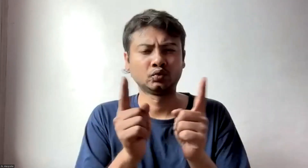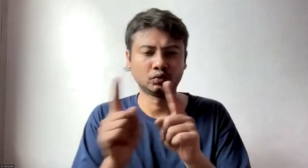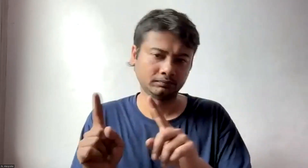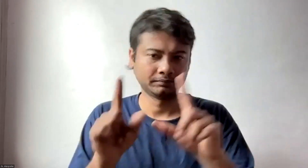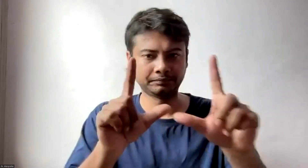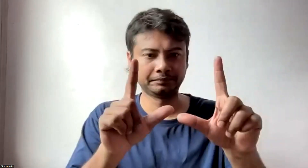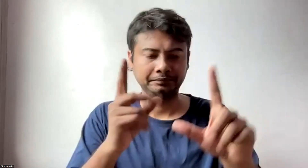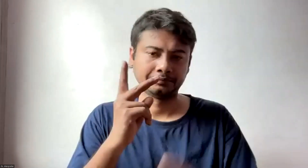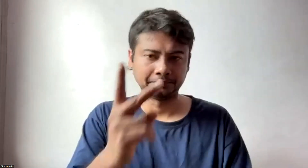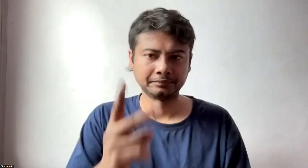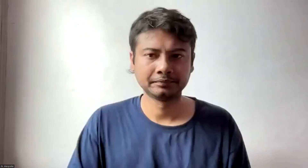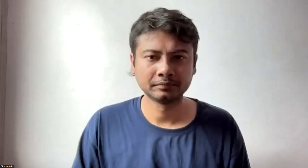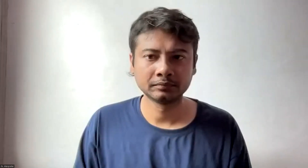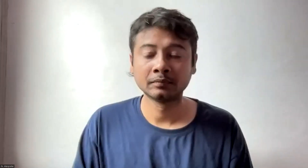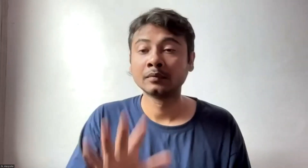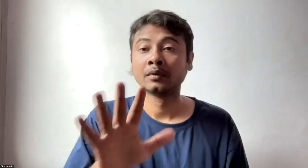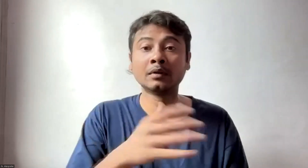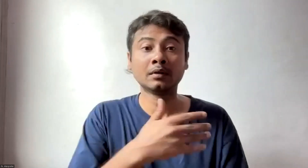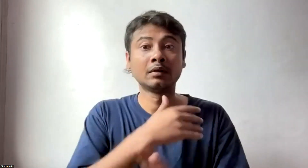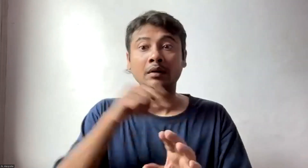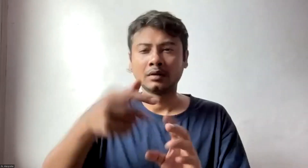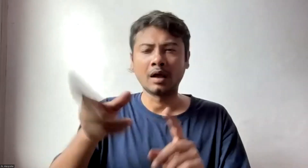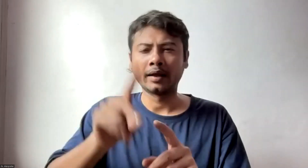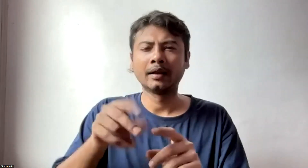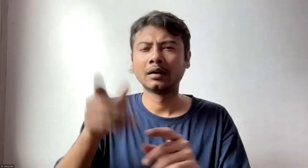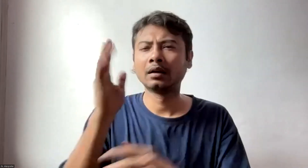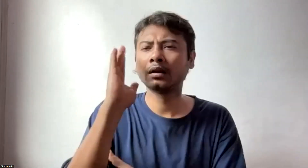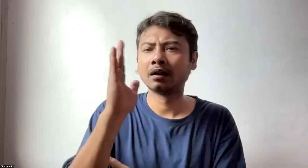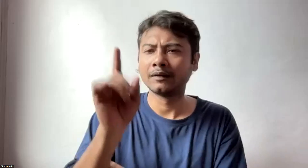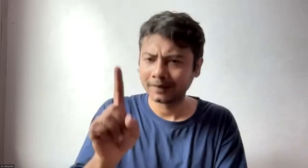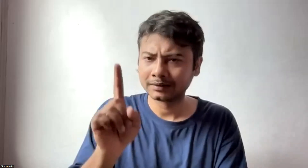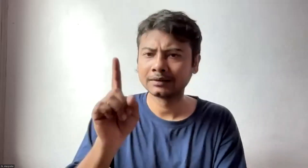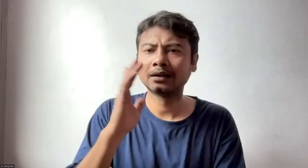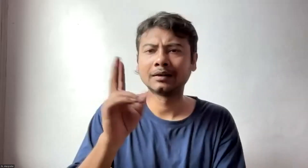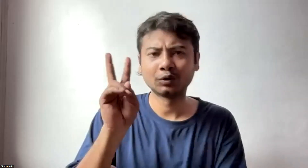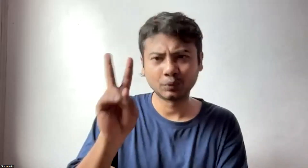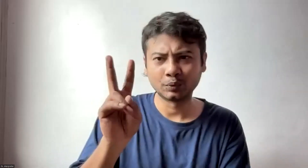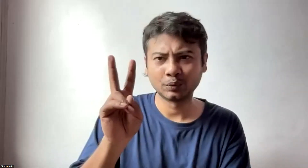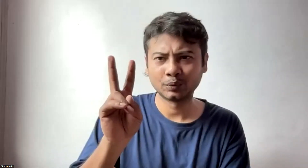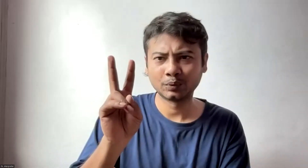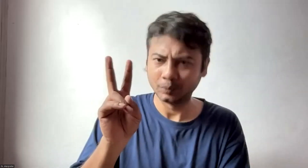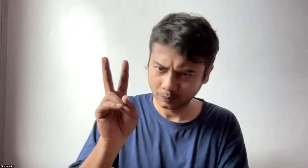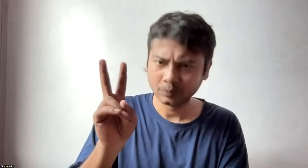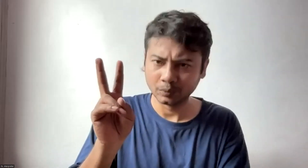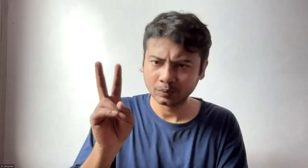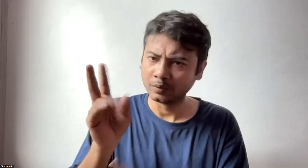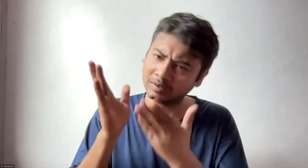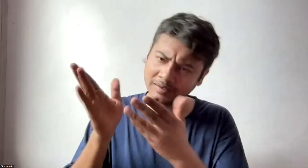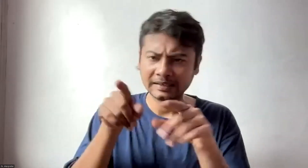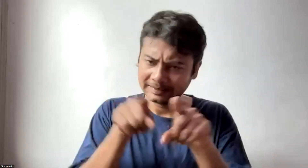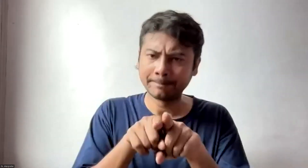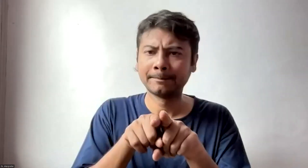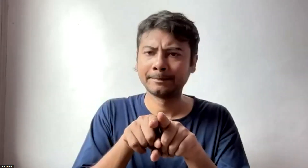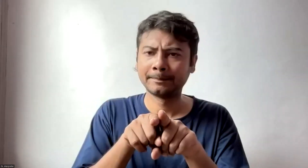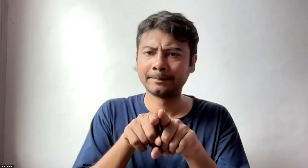So whatever we have covered so far, I'll quickly run through it. I will not stop there. I'll stop only whatever we are discussing new.